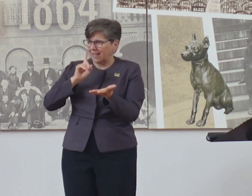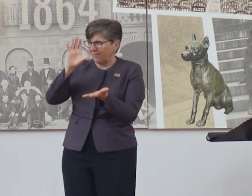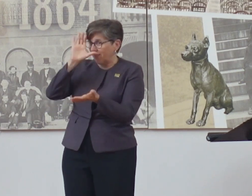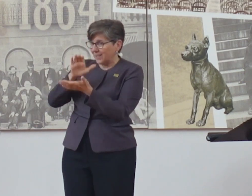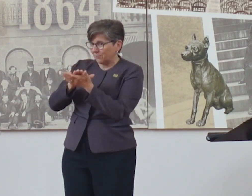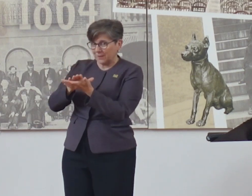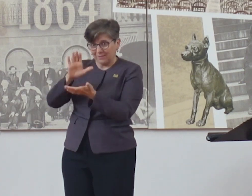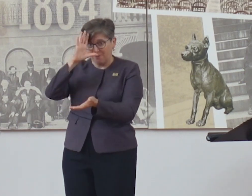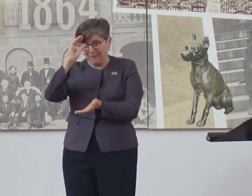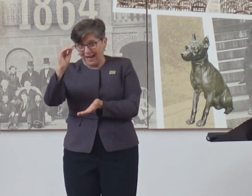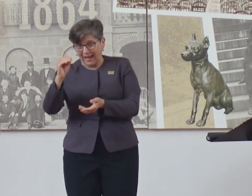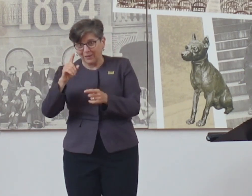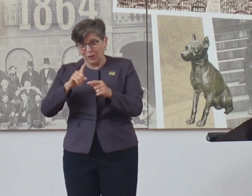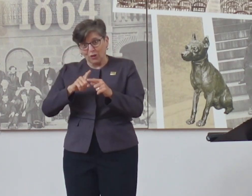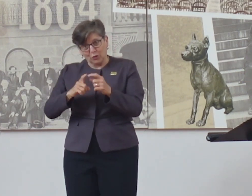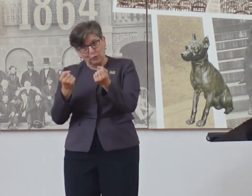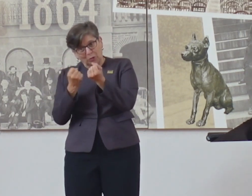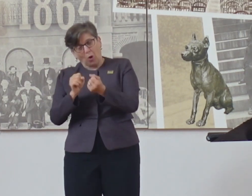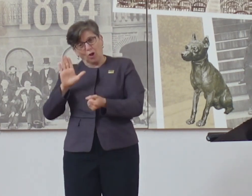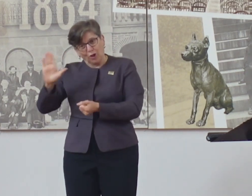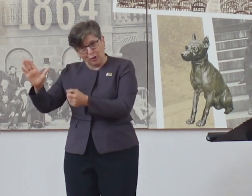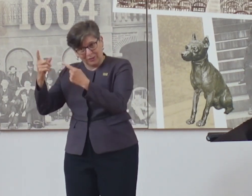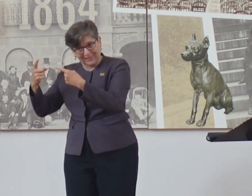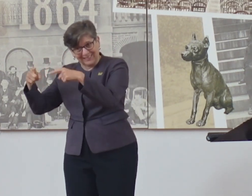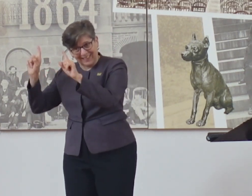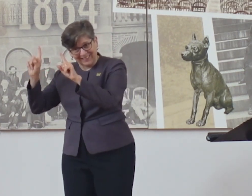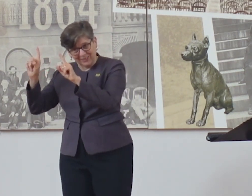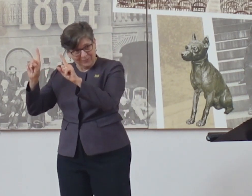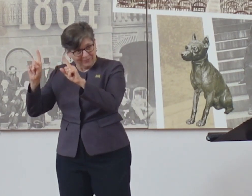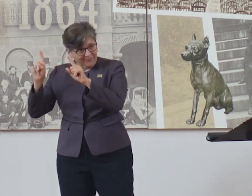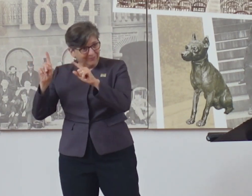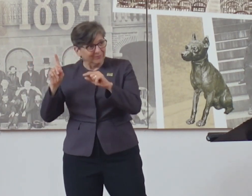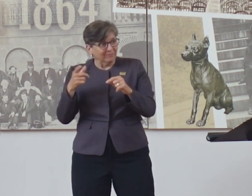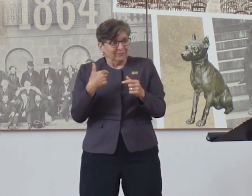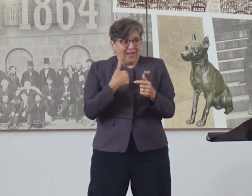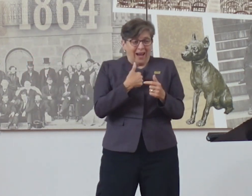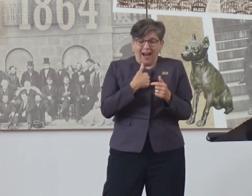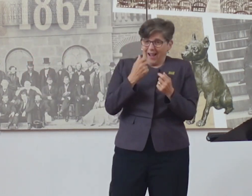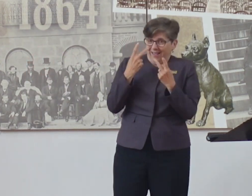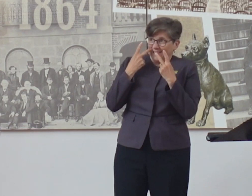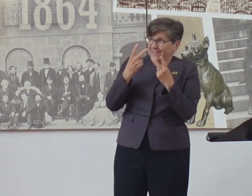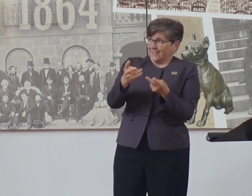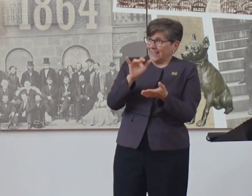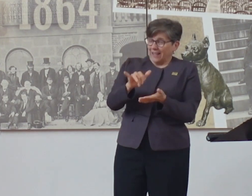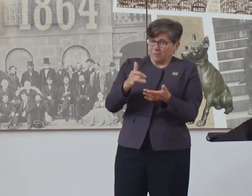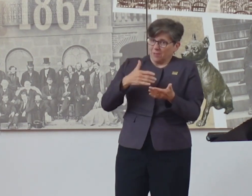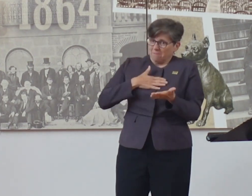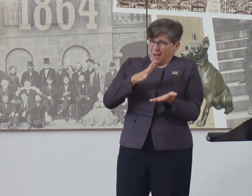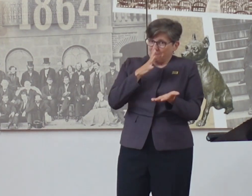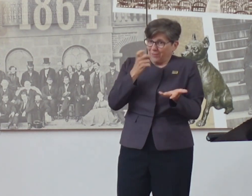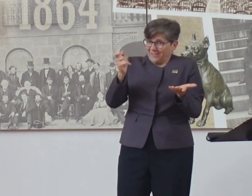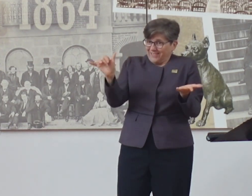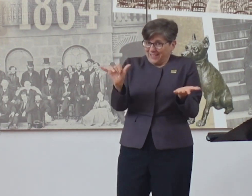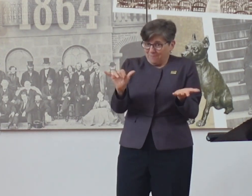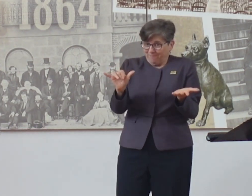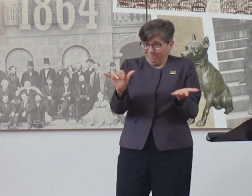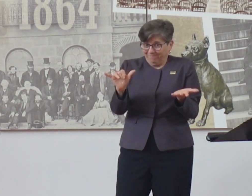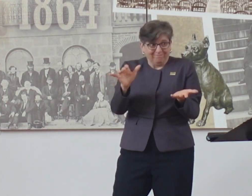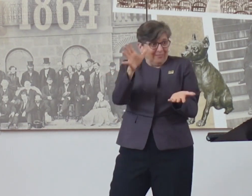great deal of commitment from a deaf husband, a man supporting her success as a woman. And seeing that, I see